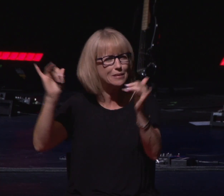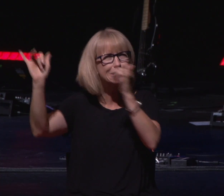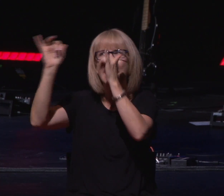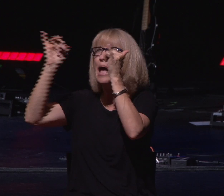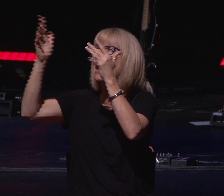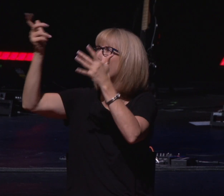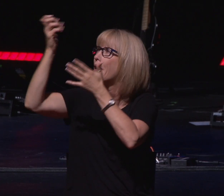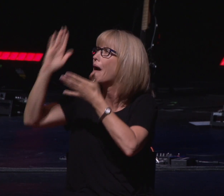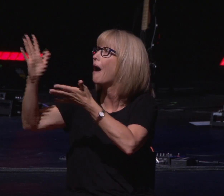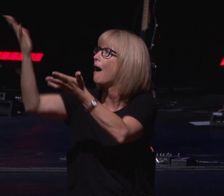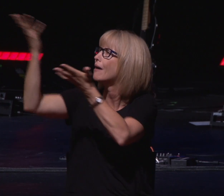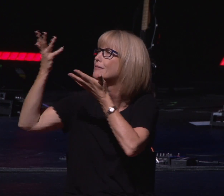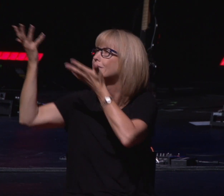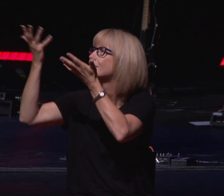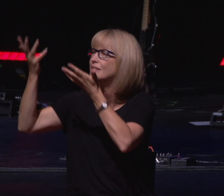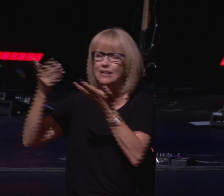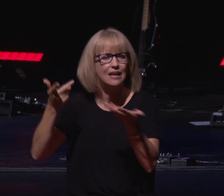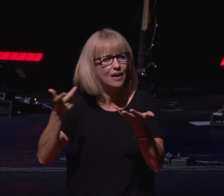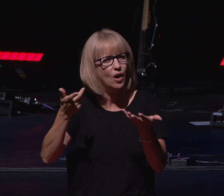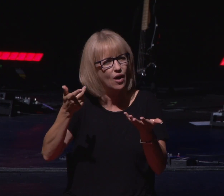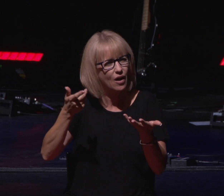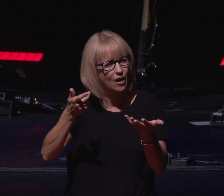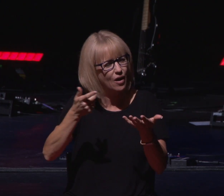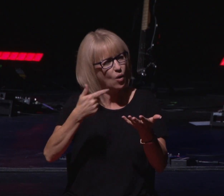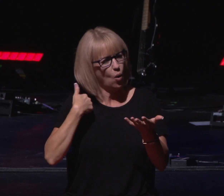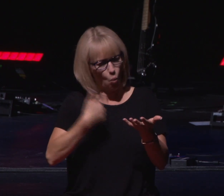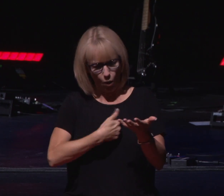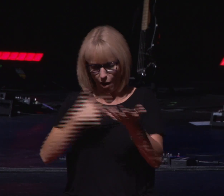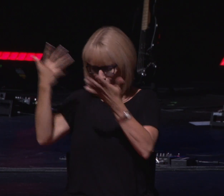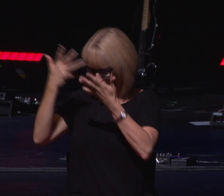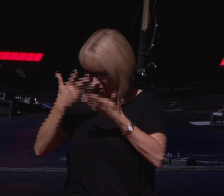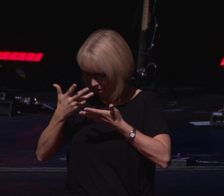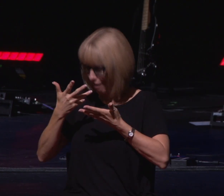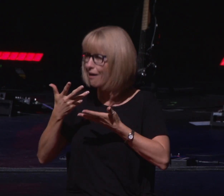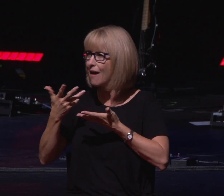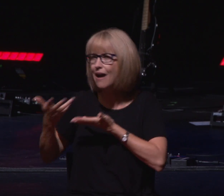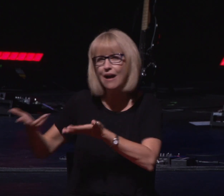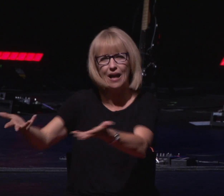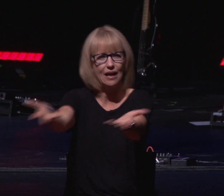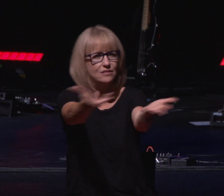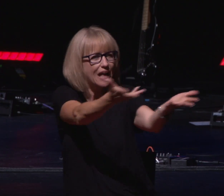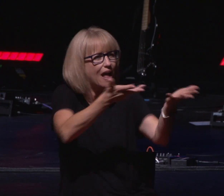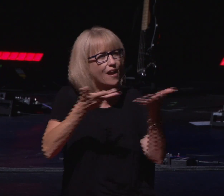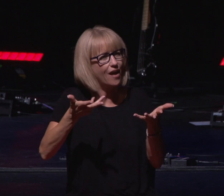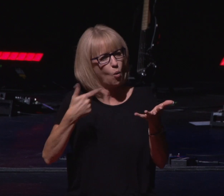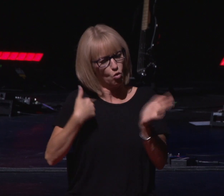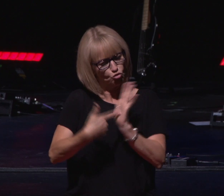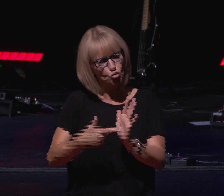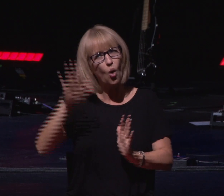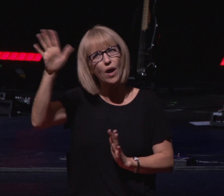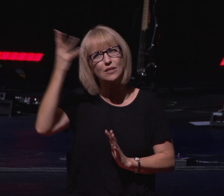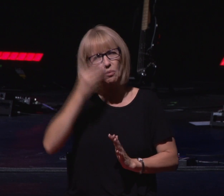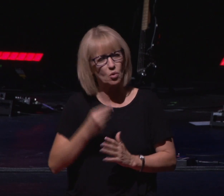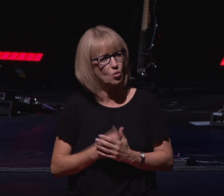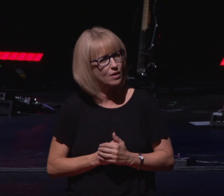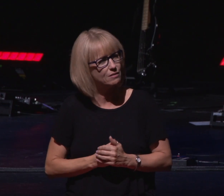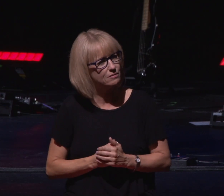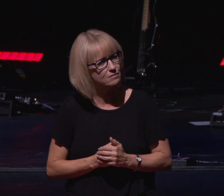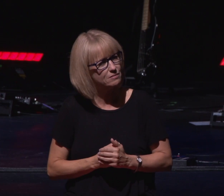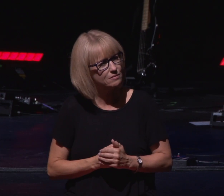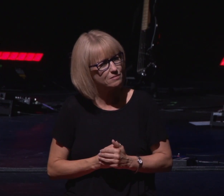with the others. Then we reflect the beauty of God, not when we're divided up. Father, we're